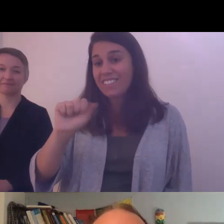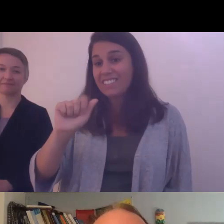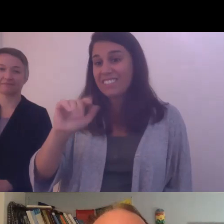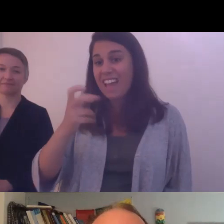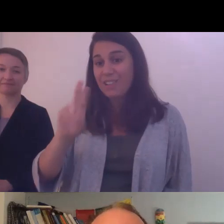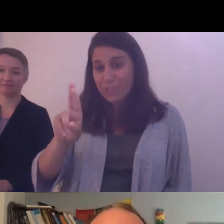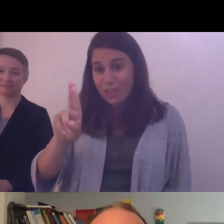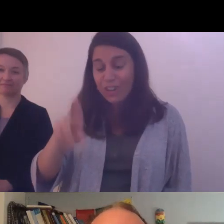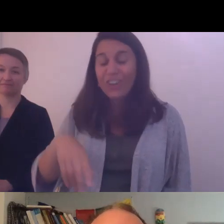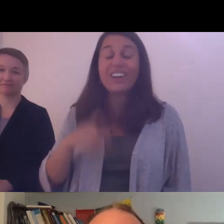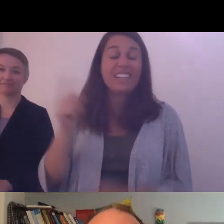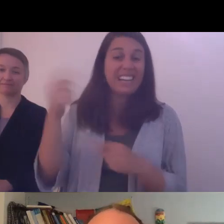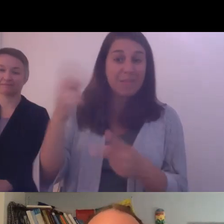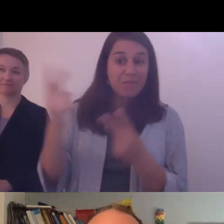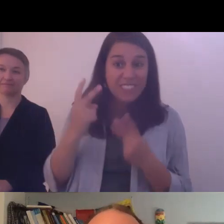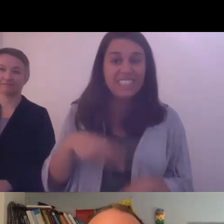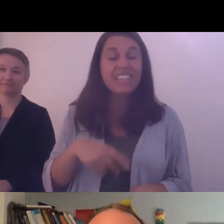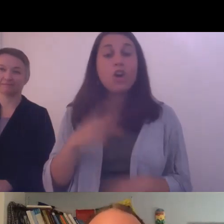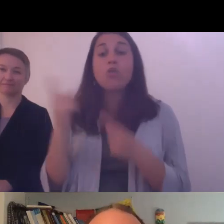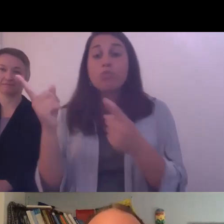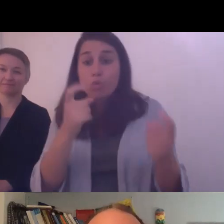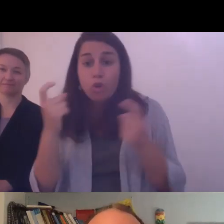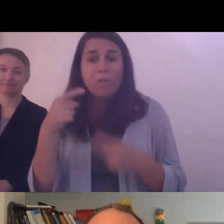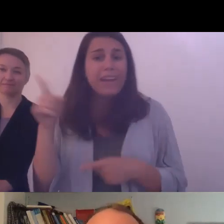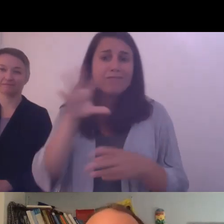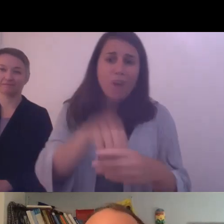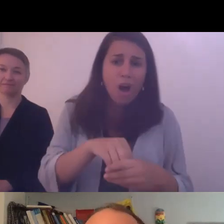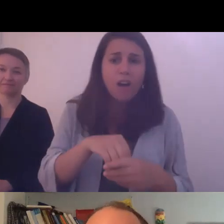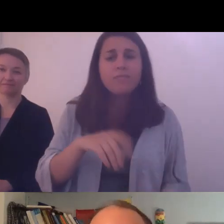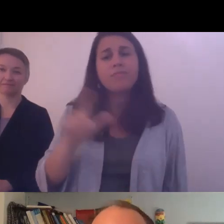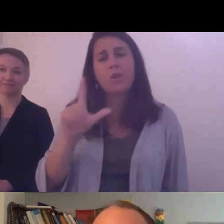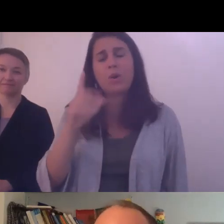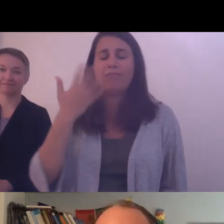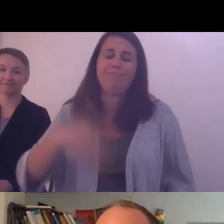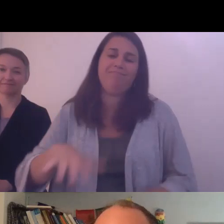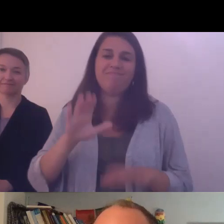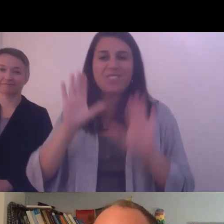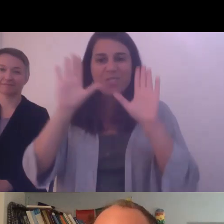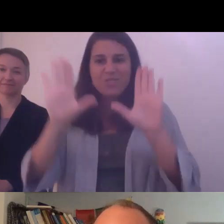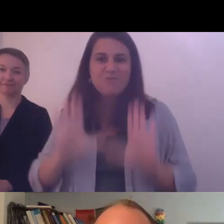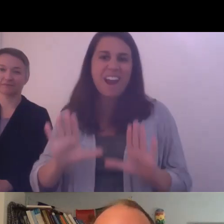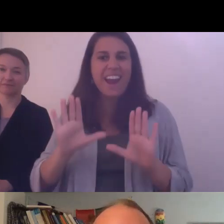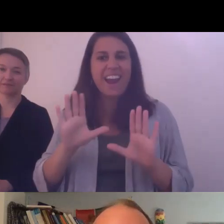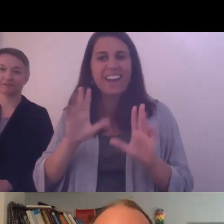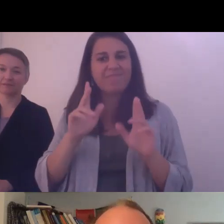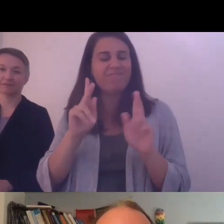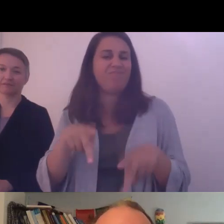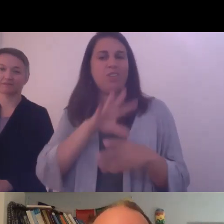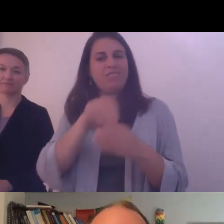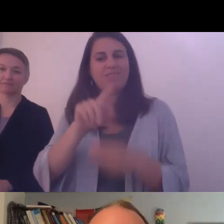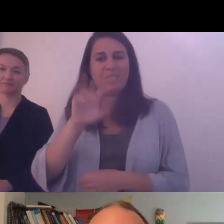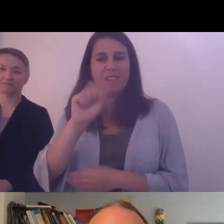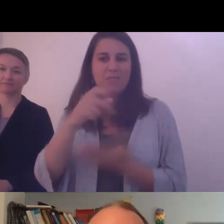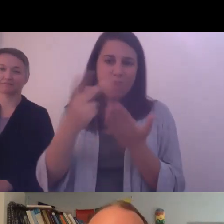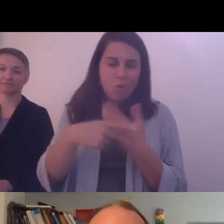usually participates with all of our recruitment activities. So Lorne has been a great citizen of our TBS program and of the university, and